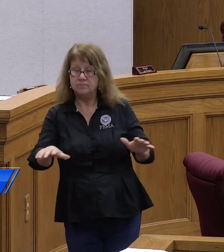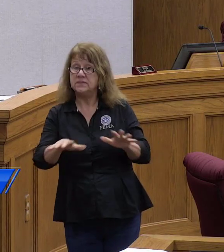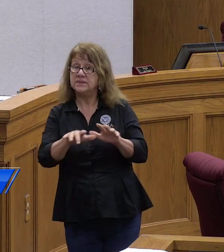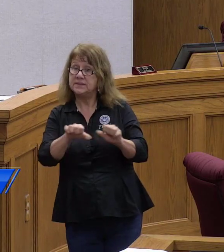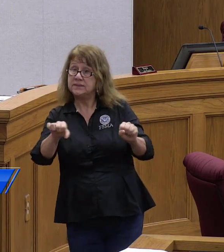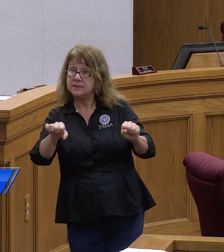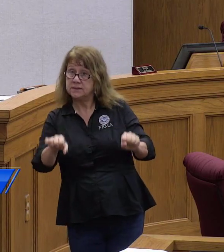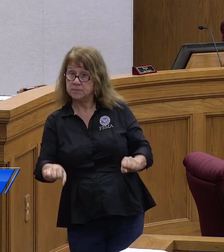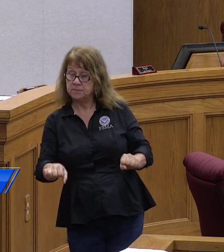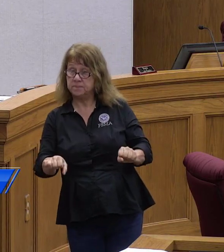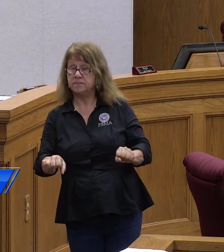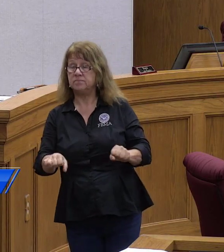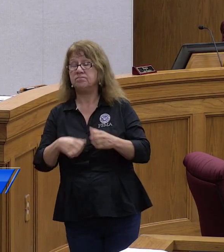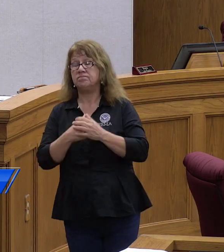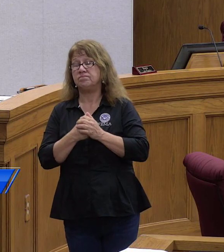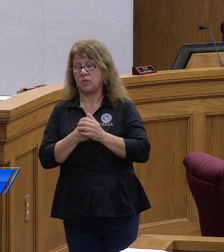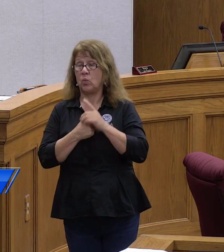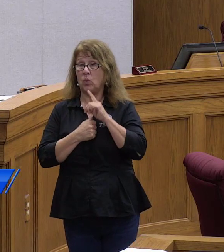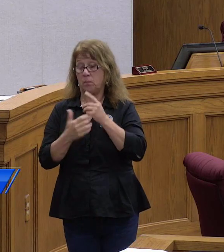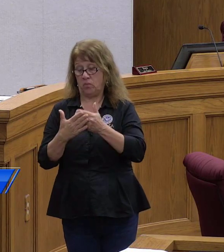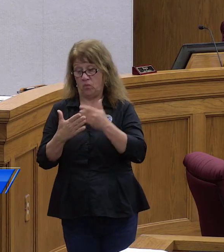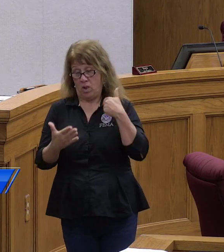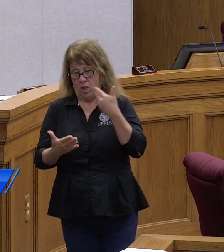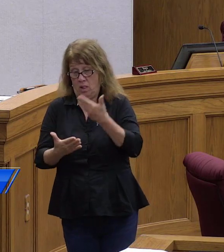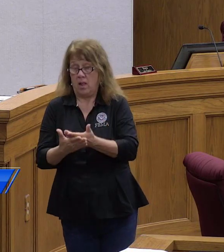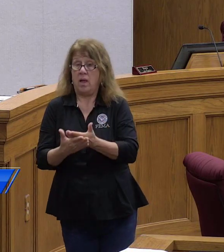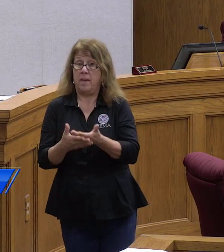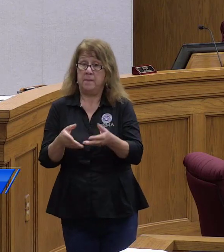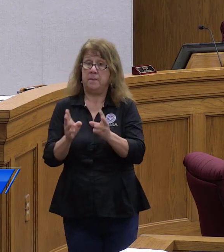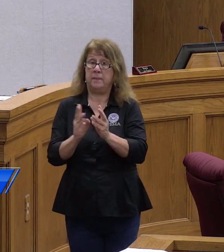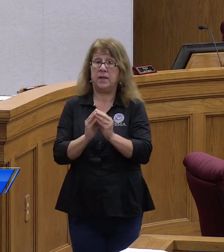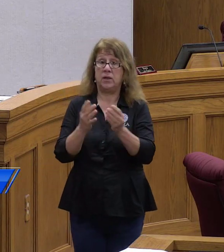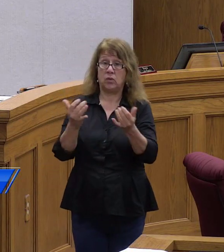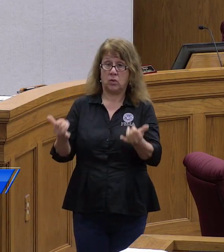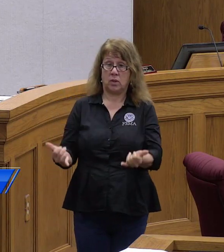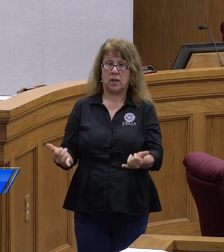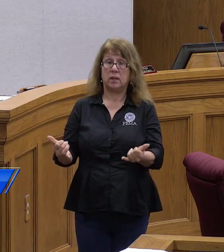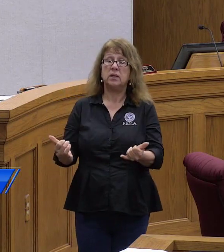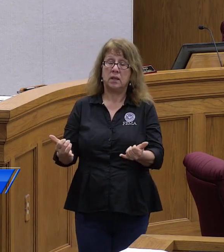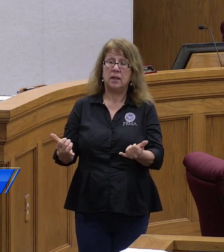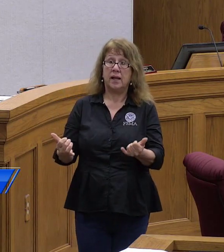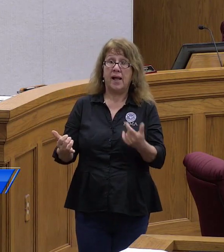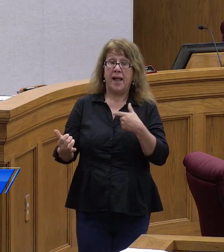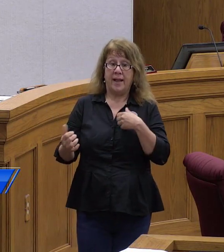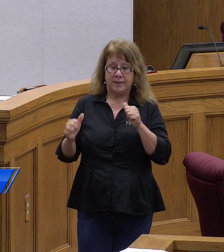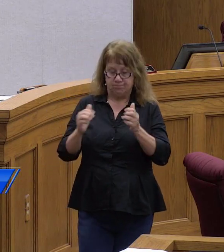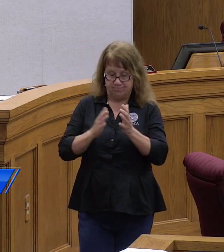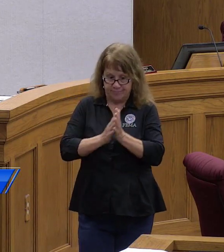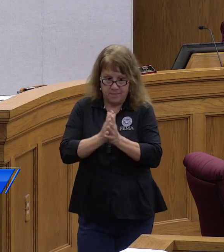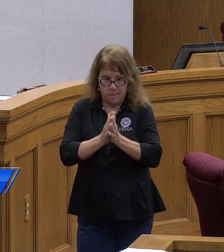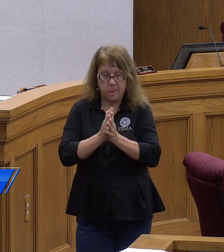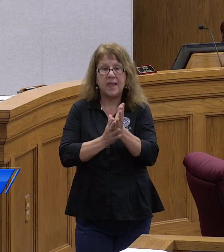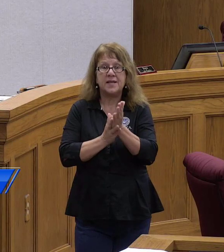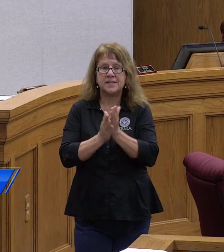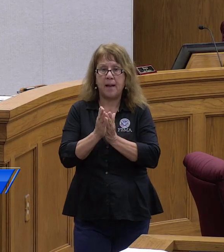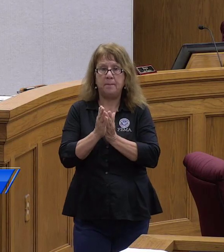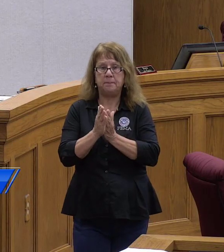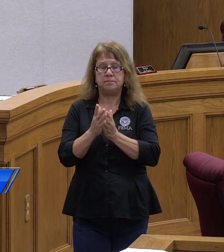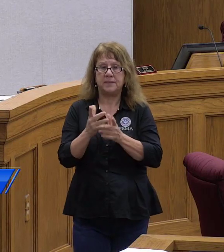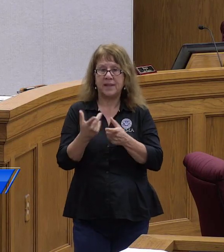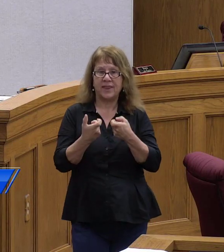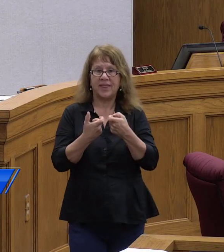I got word shortly before coming to the meeting today that we were able to energize a couple of areas that we've